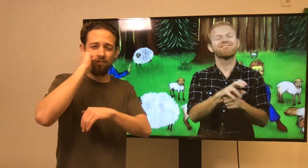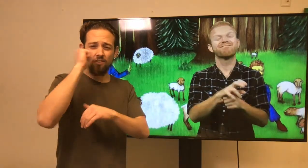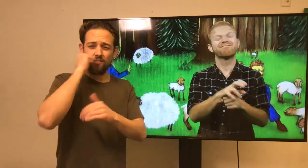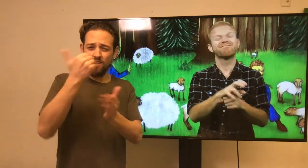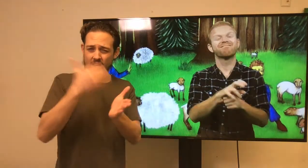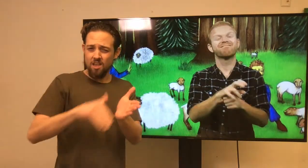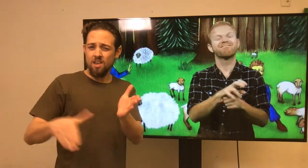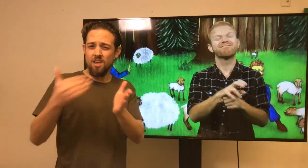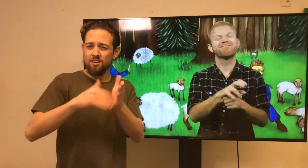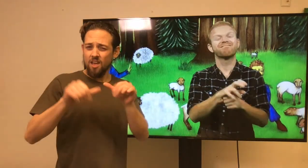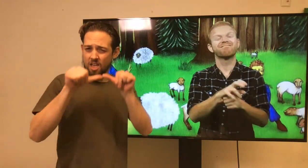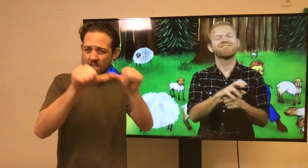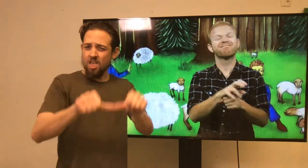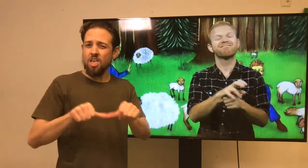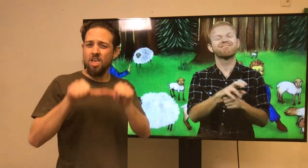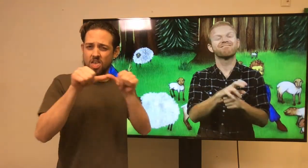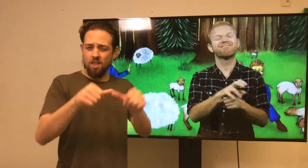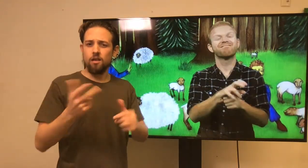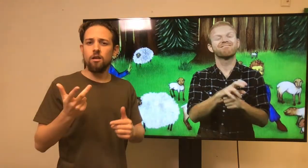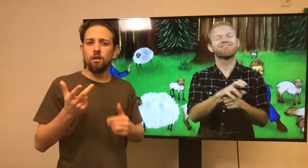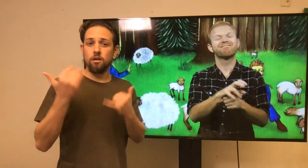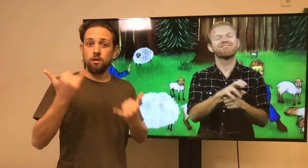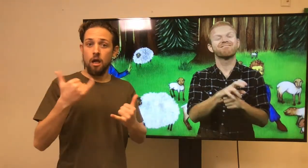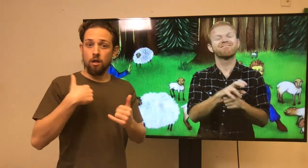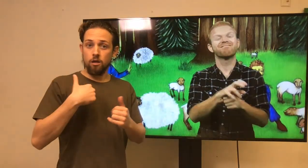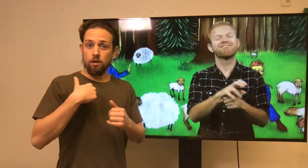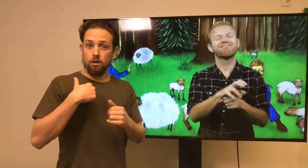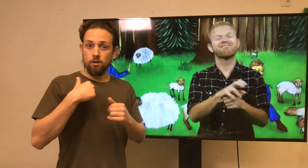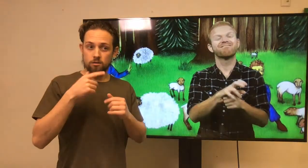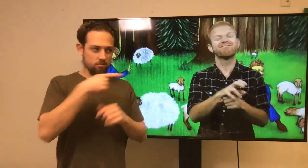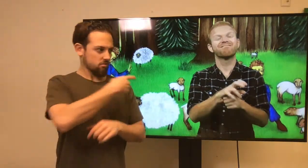He sat there all day, every day.